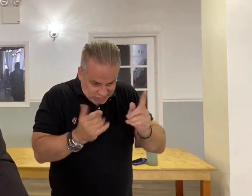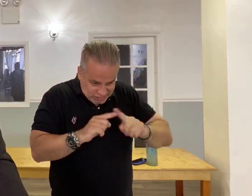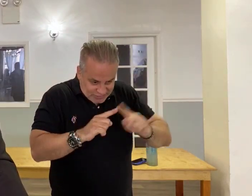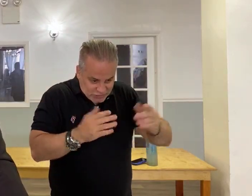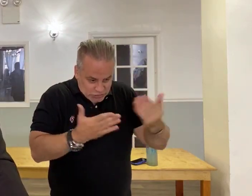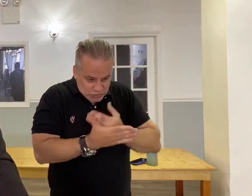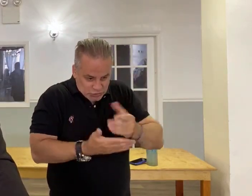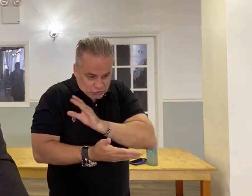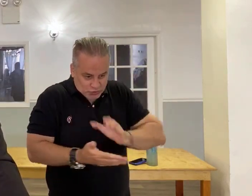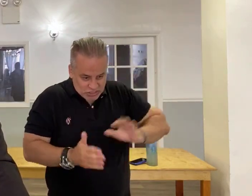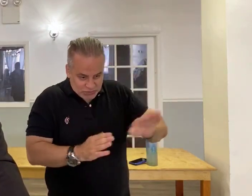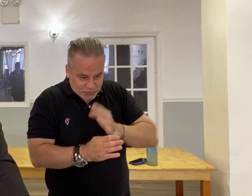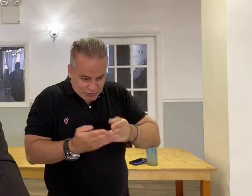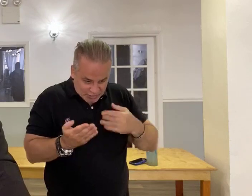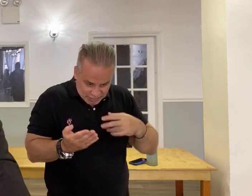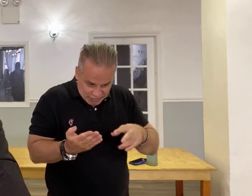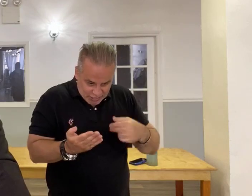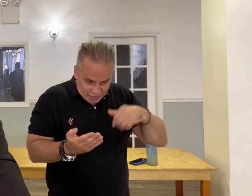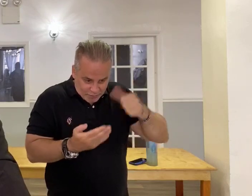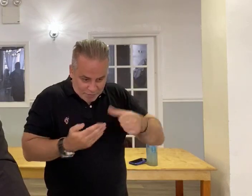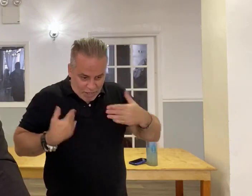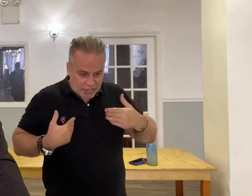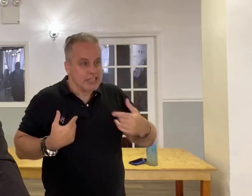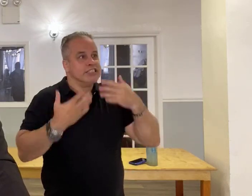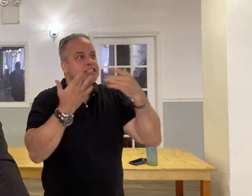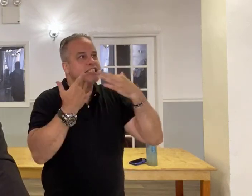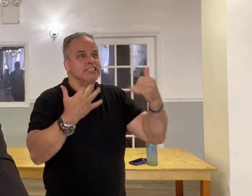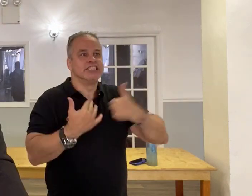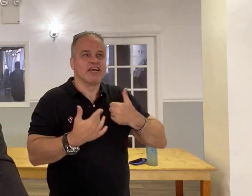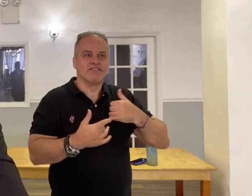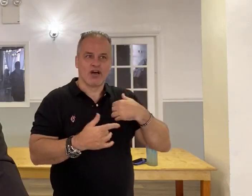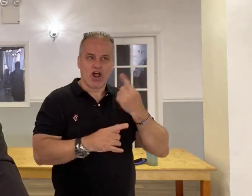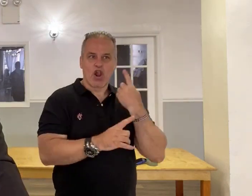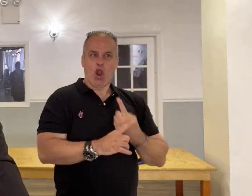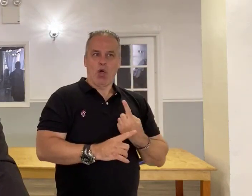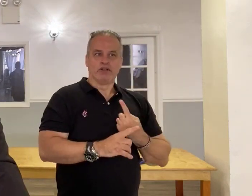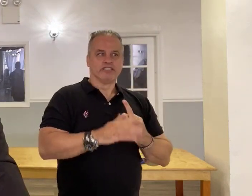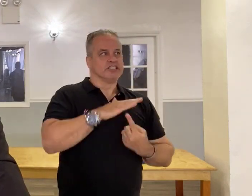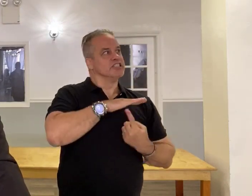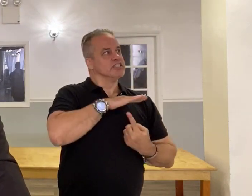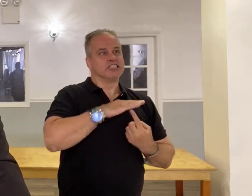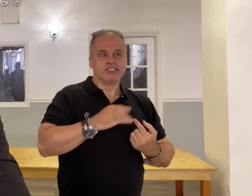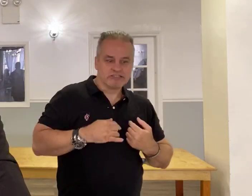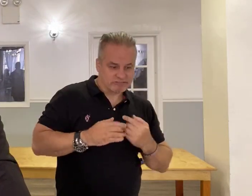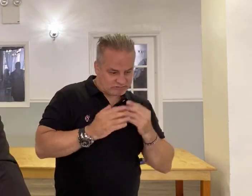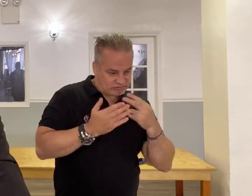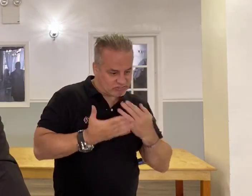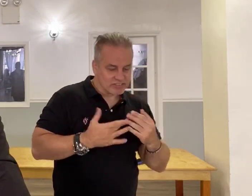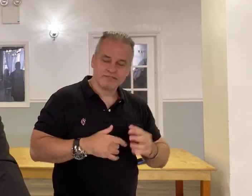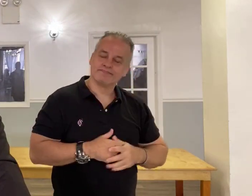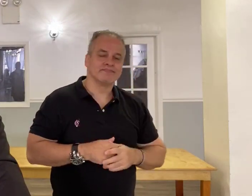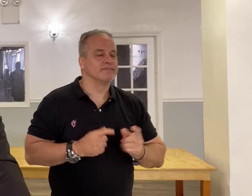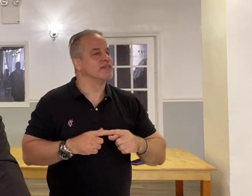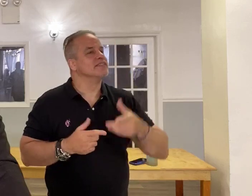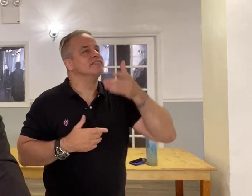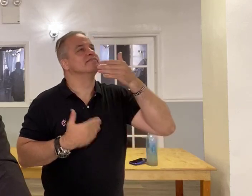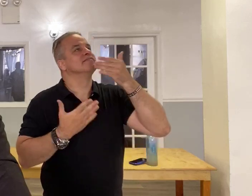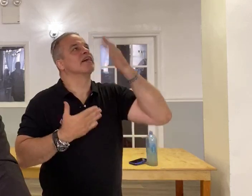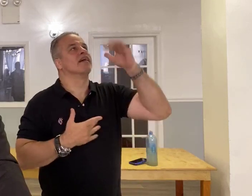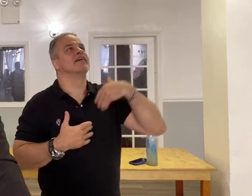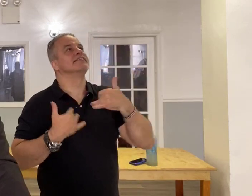It's great joy to serve him. We have this day before us a very